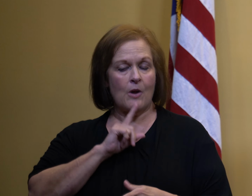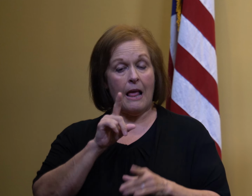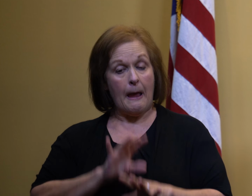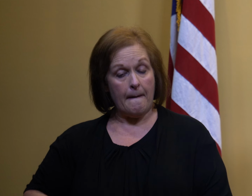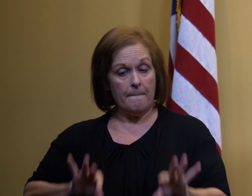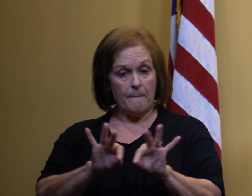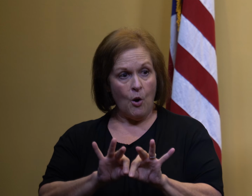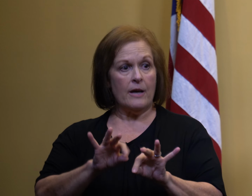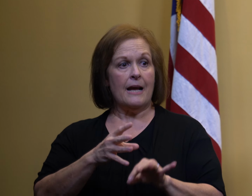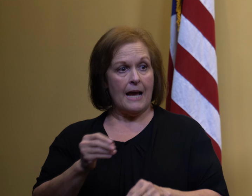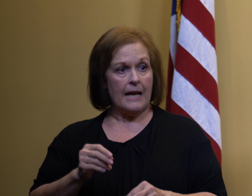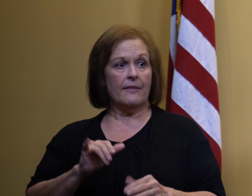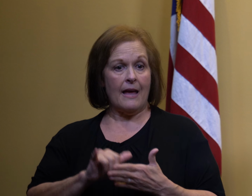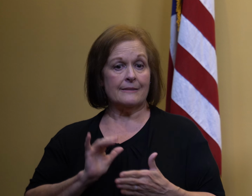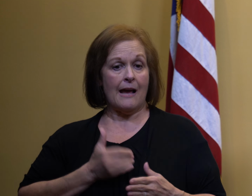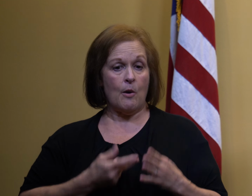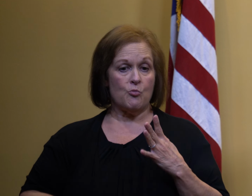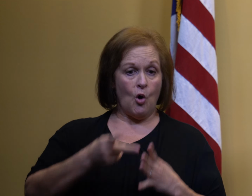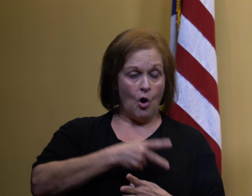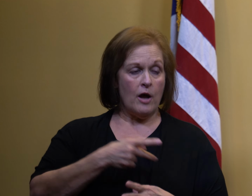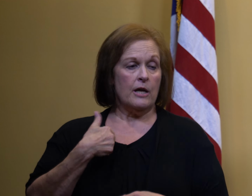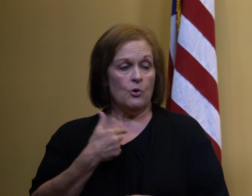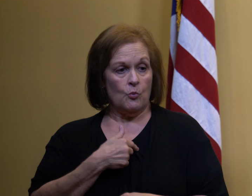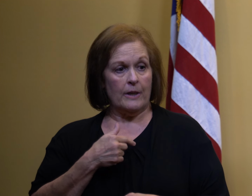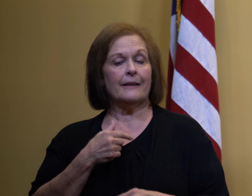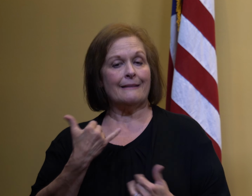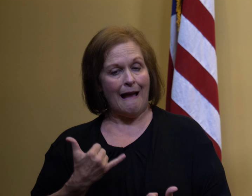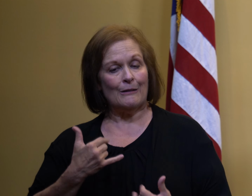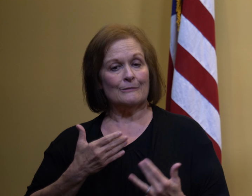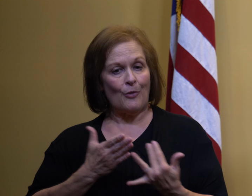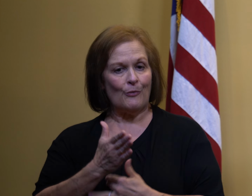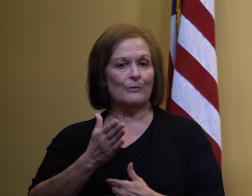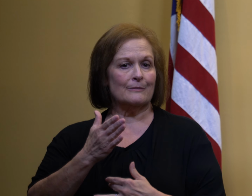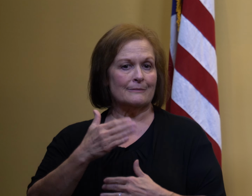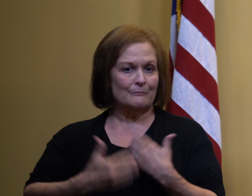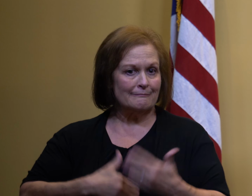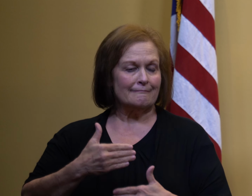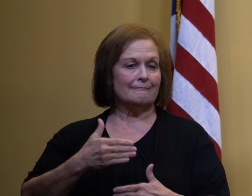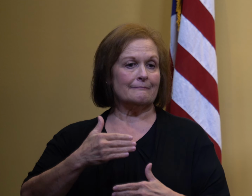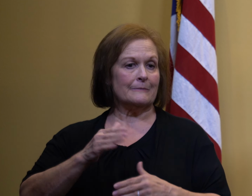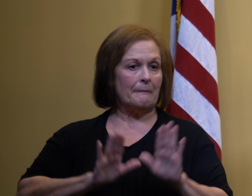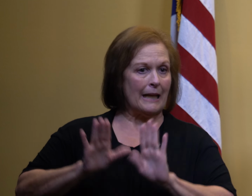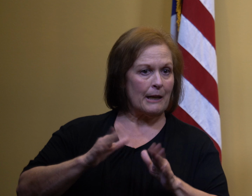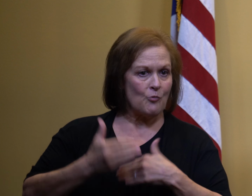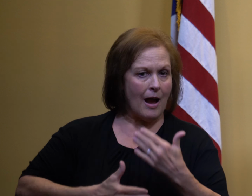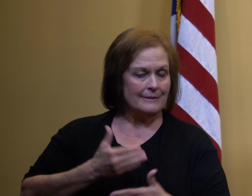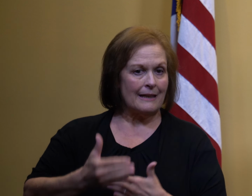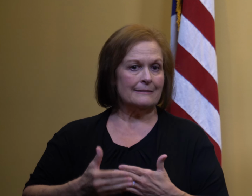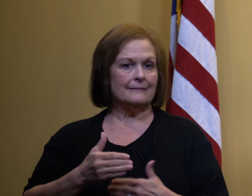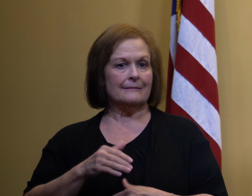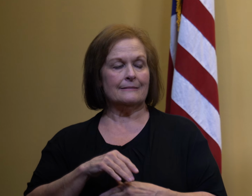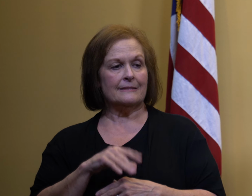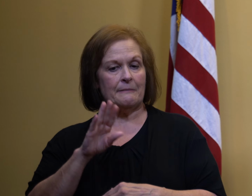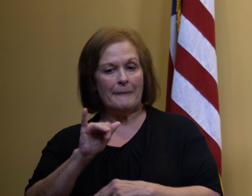important and are a priority. We're taking it through the bidding process, the emergency procurement process. Sometimes you